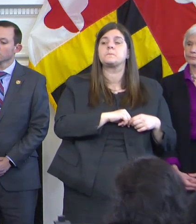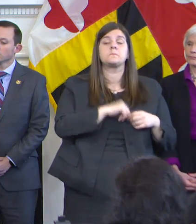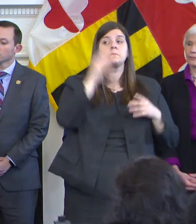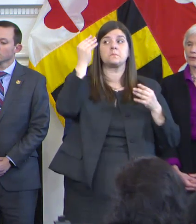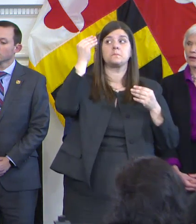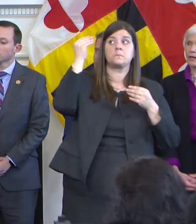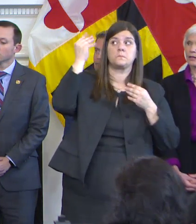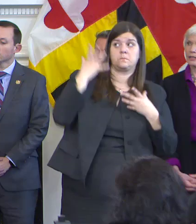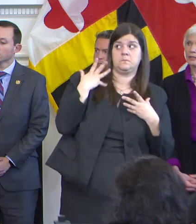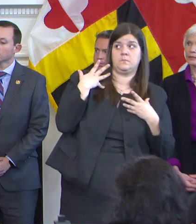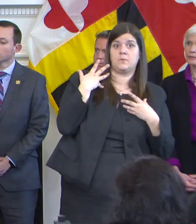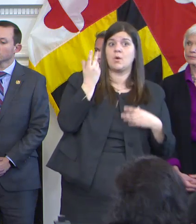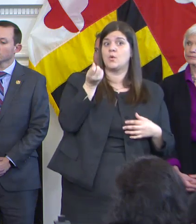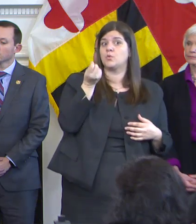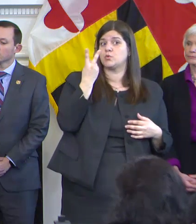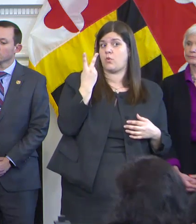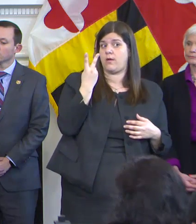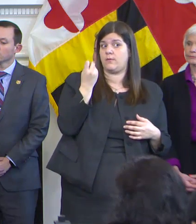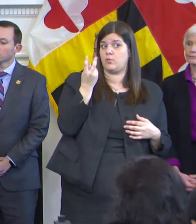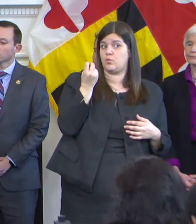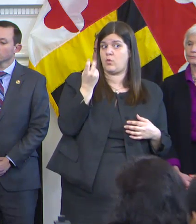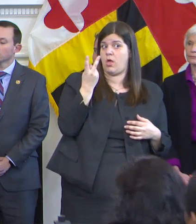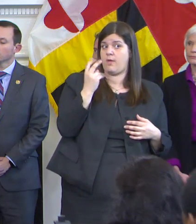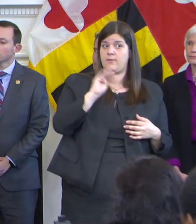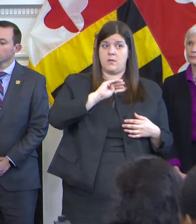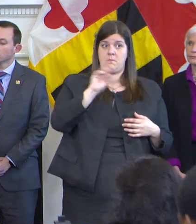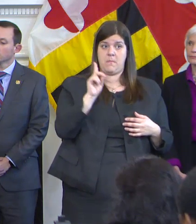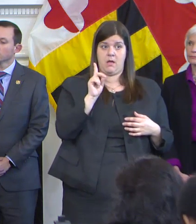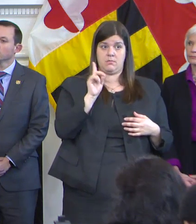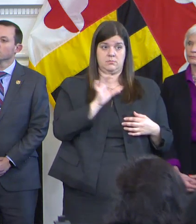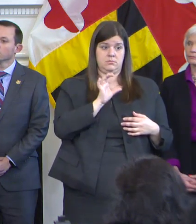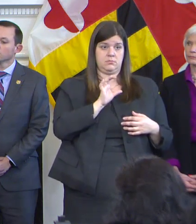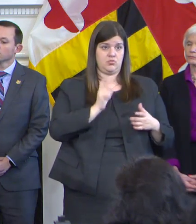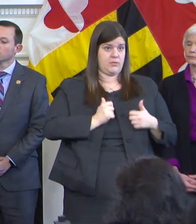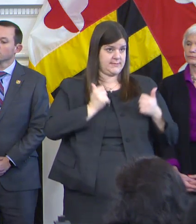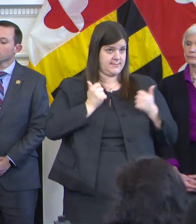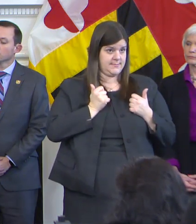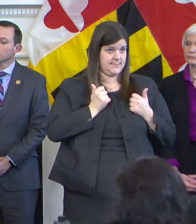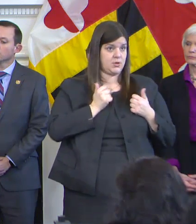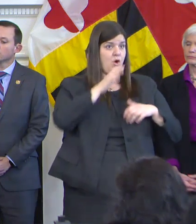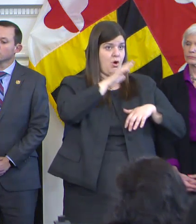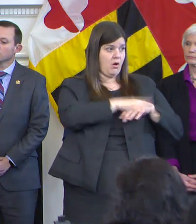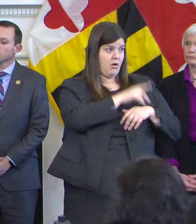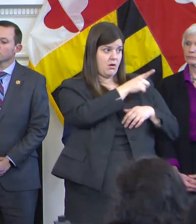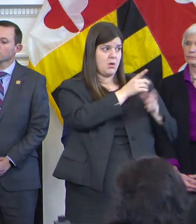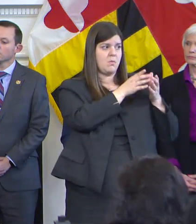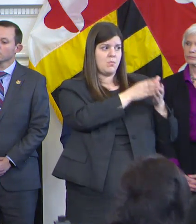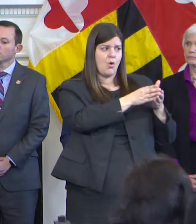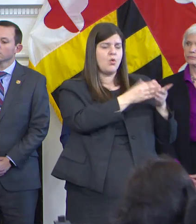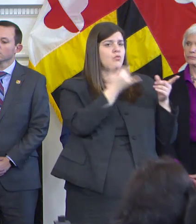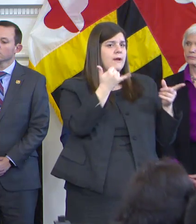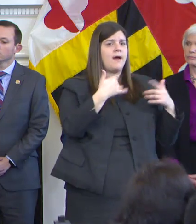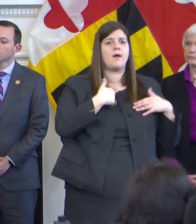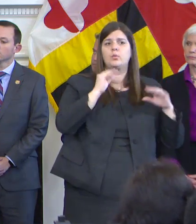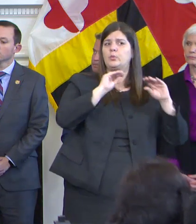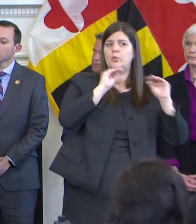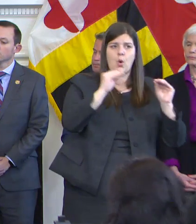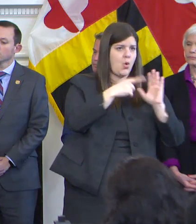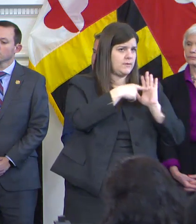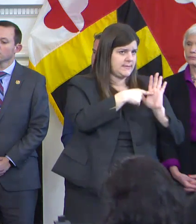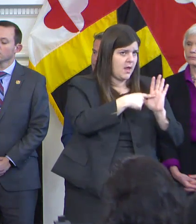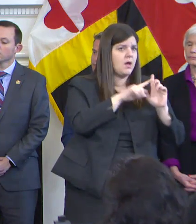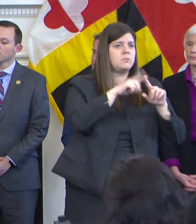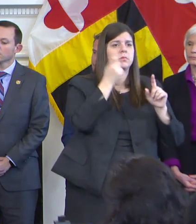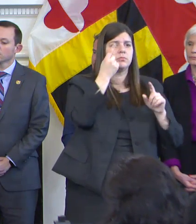not currently exhibiting symptoms, and we are working closely with our federal partners. I